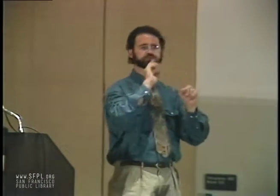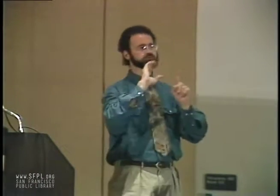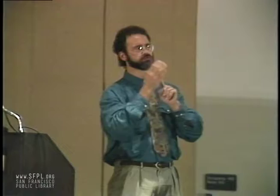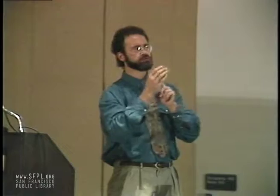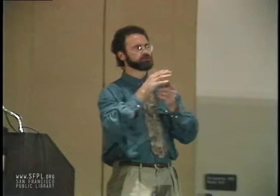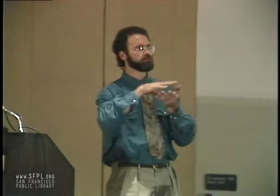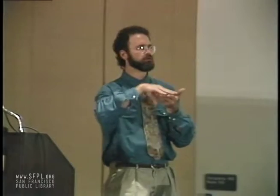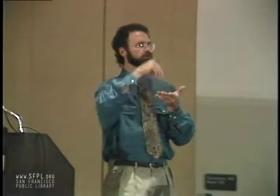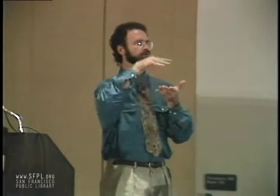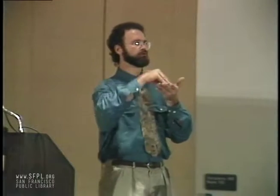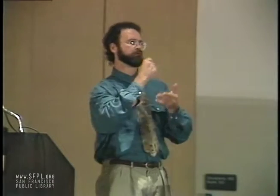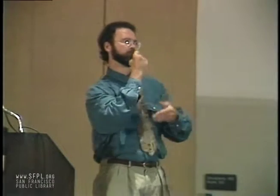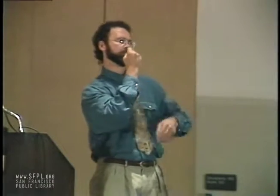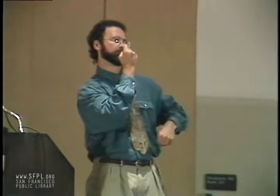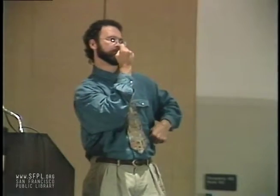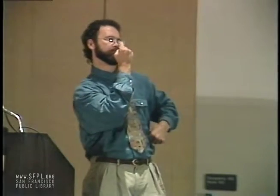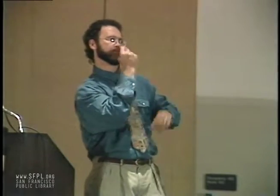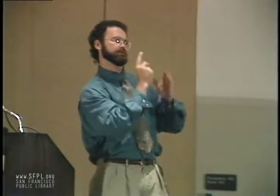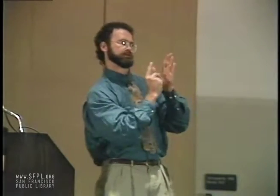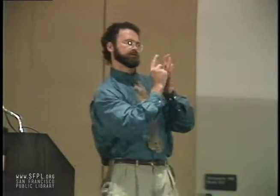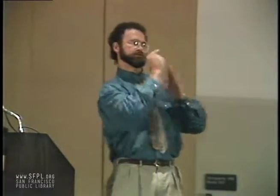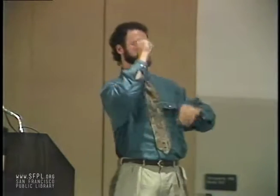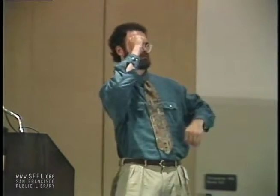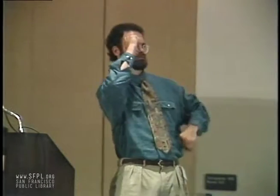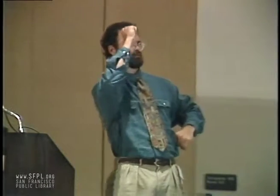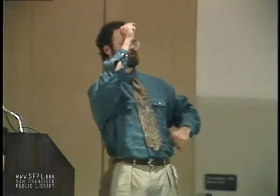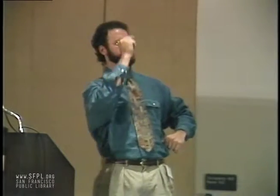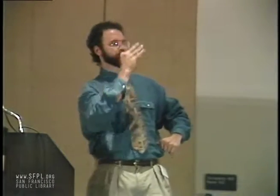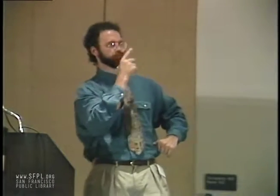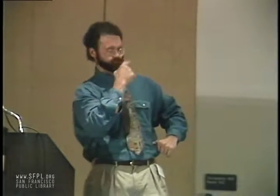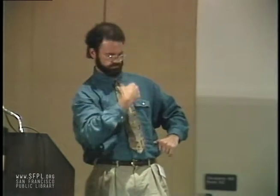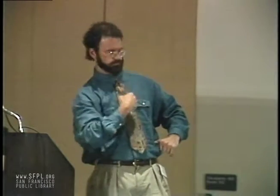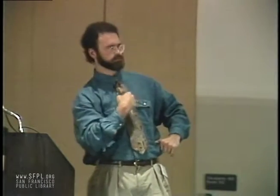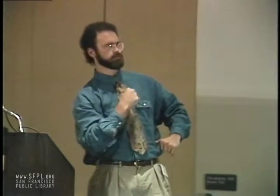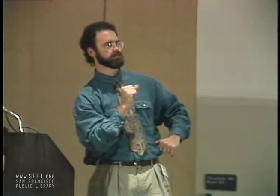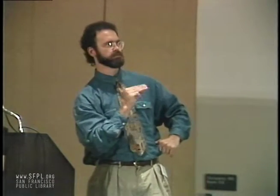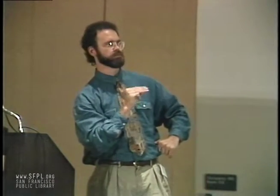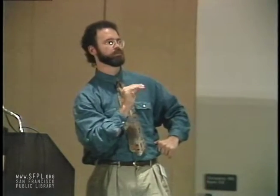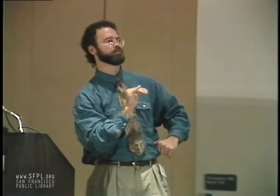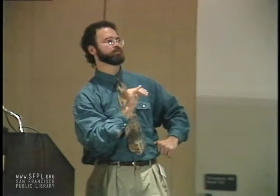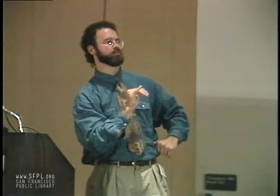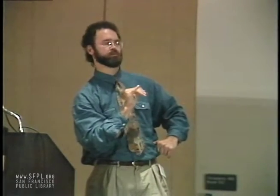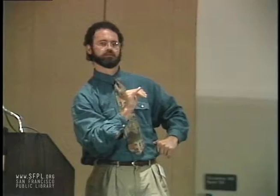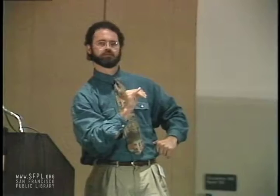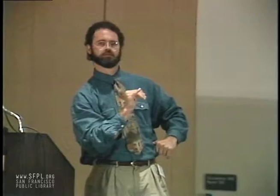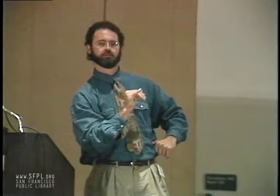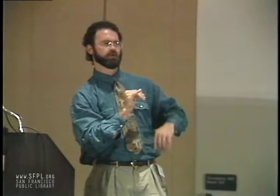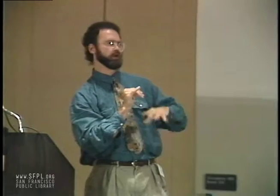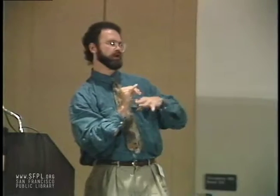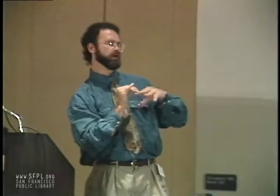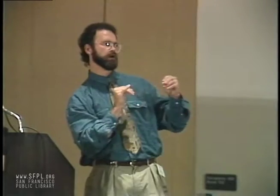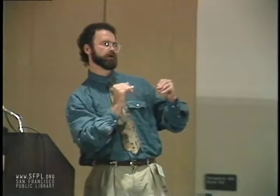As children socialize and are exposed to other deaf people, they begin to develop their own theory about who they are.